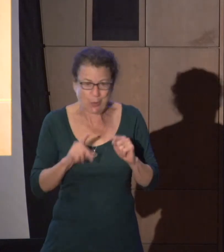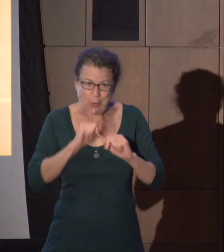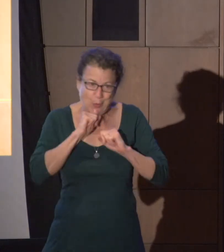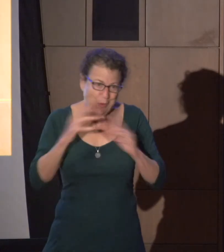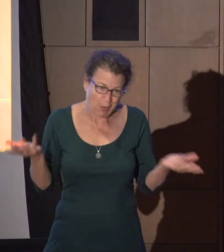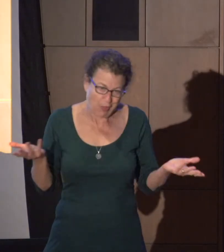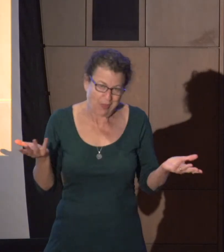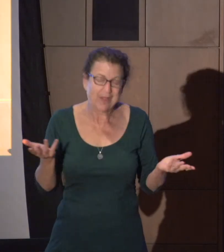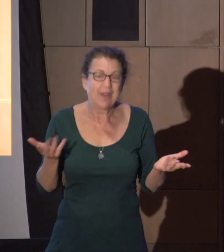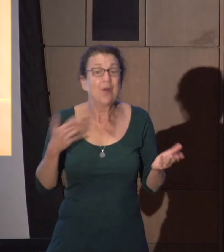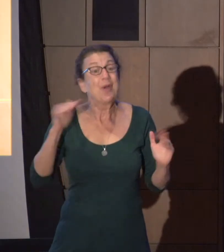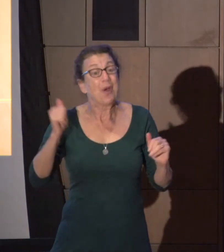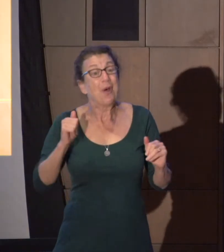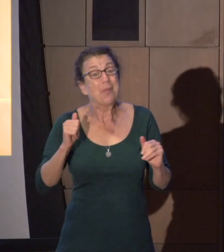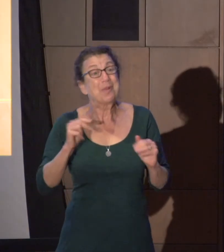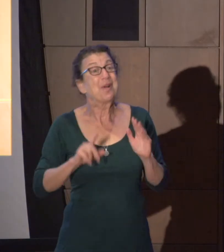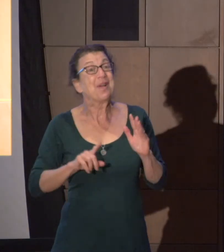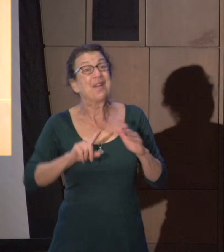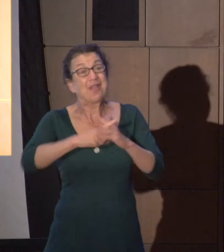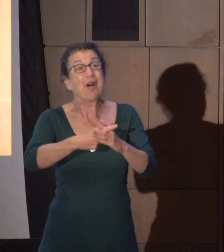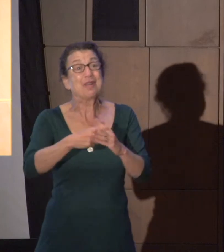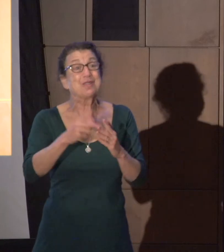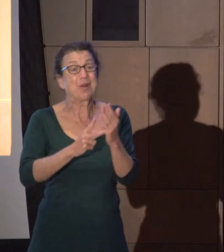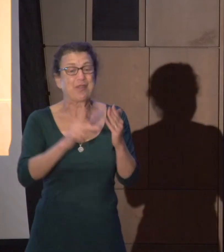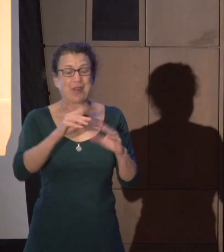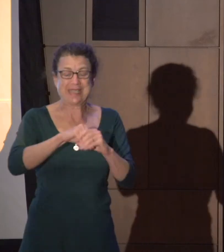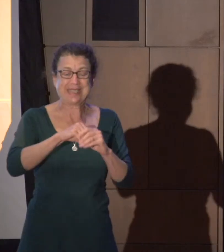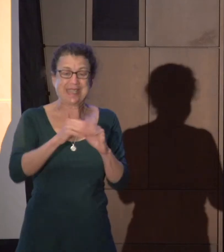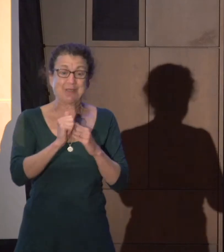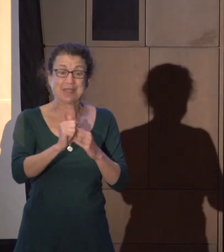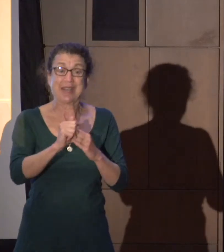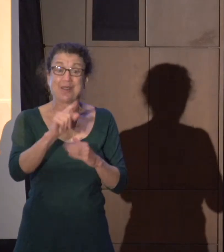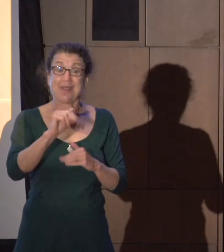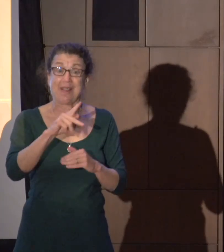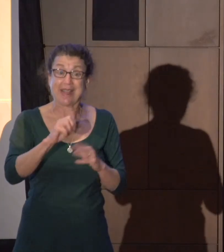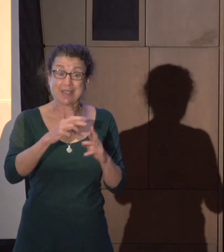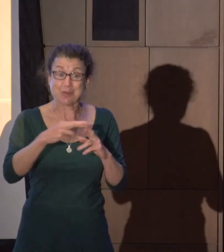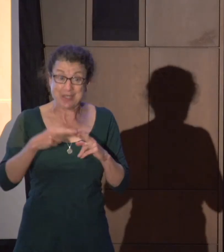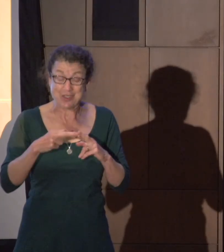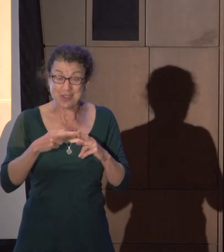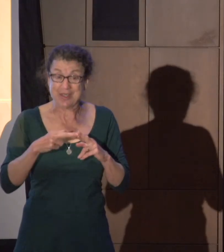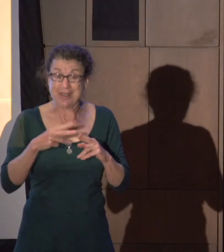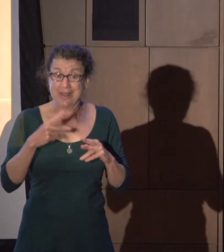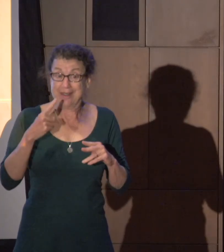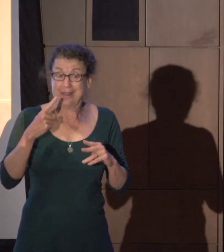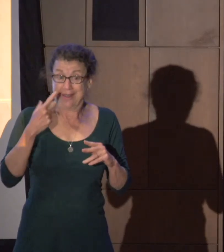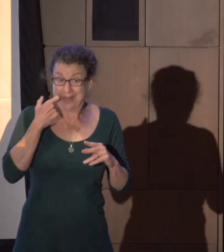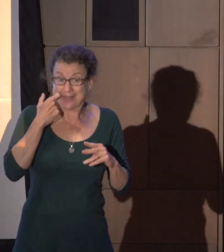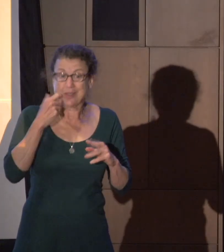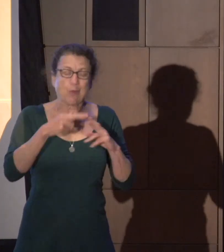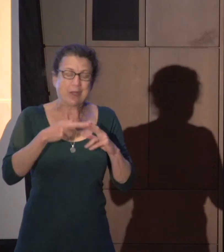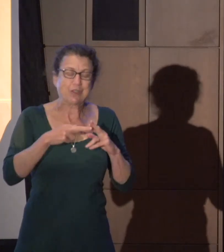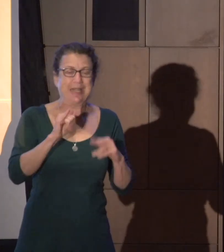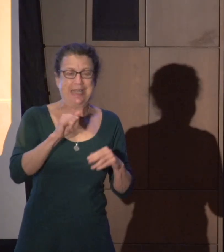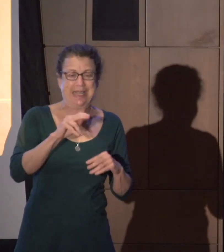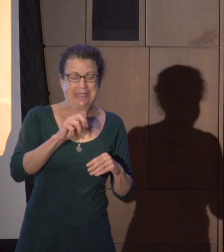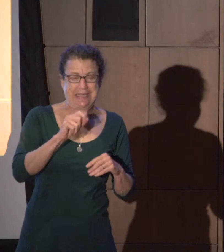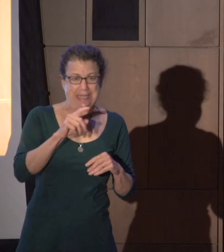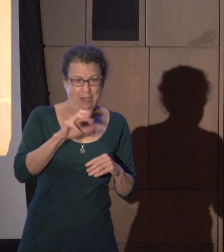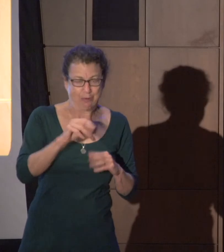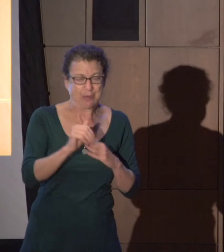at all. We had hoped to have a launch party for our Insider's Guide to the Lakes region, the latest installment of our regional Insider's